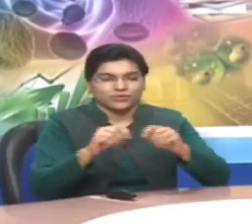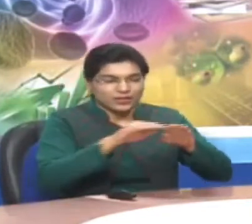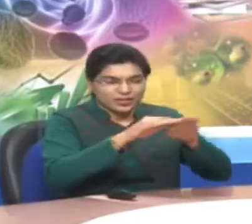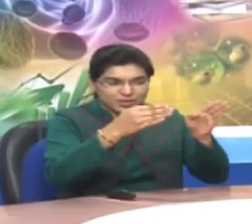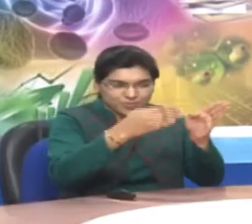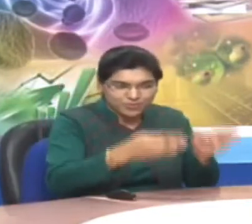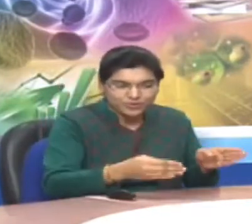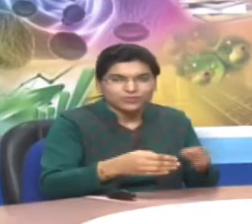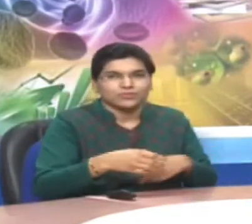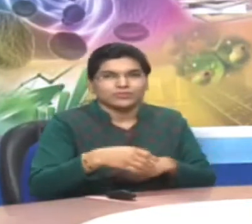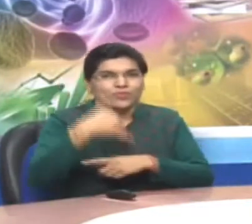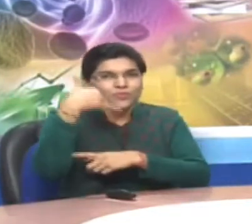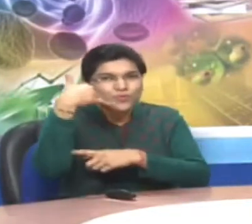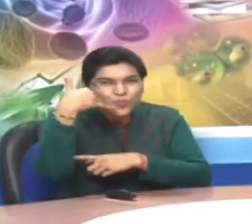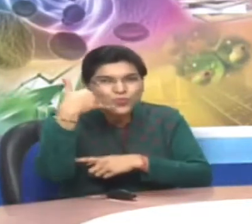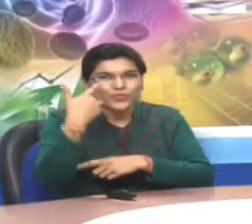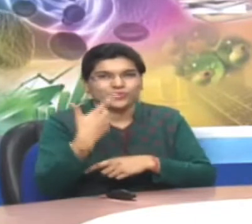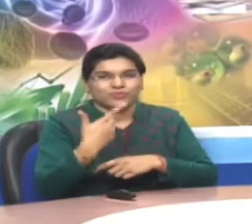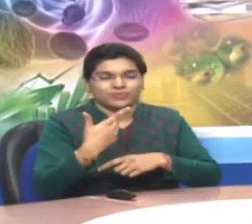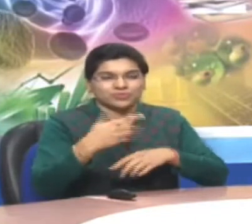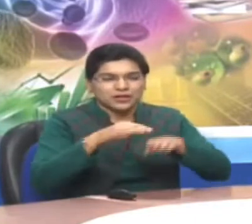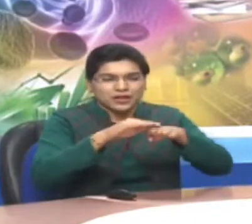small cottage interior